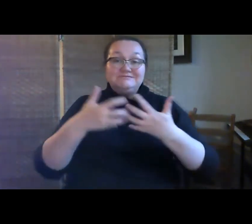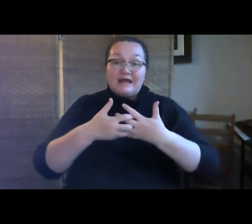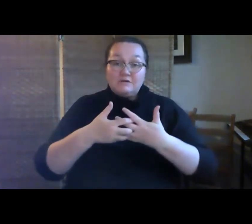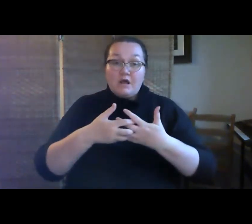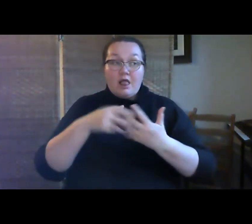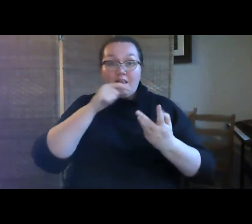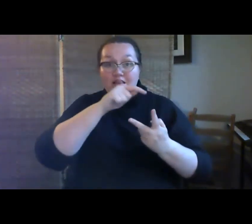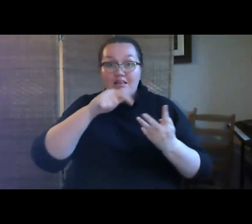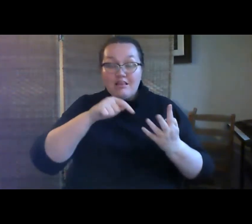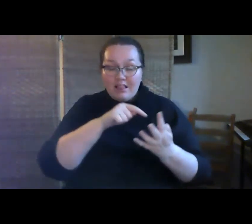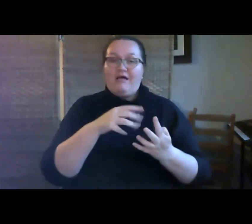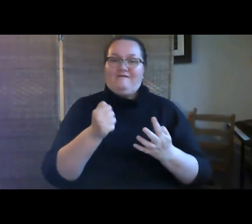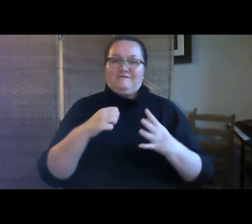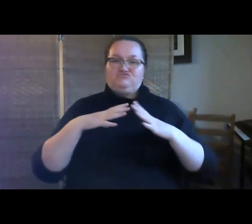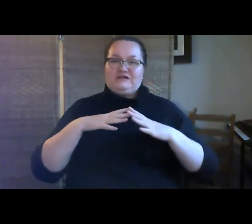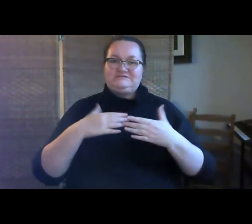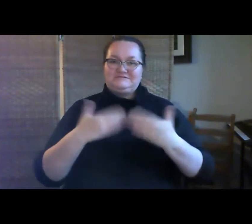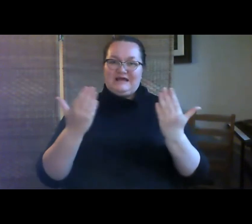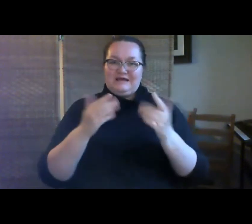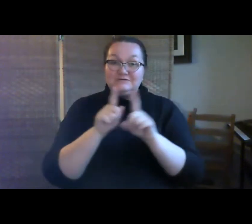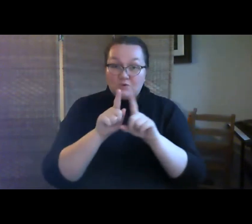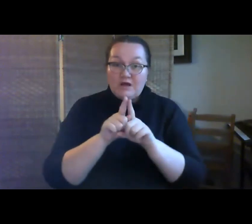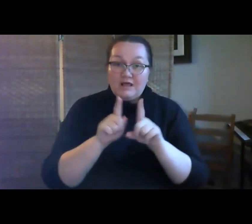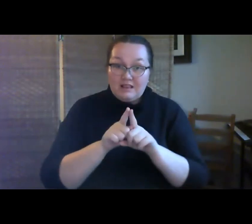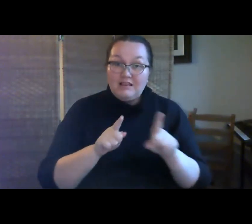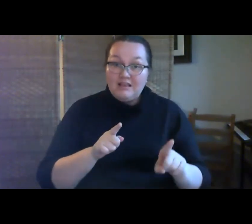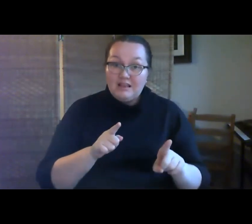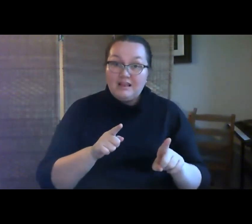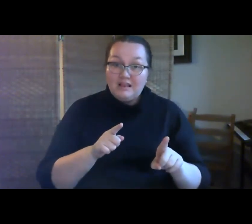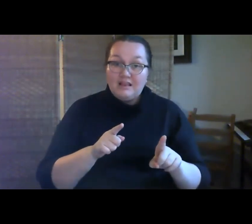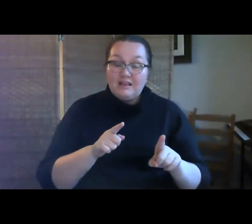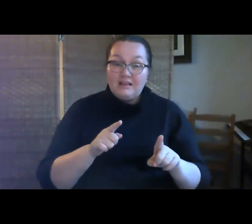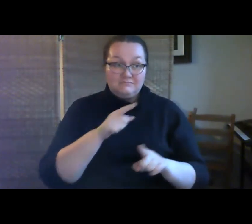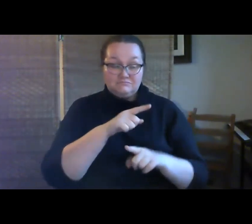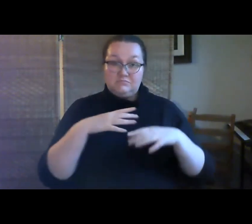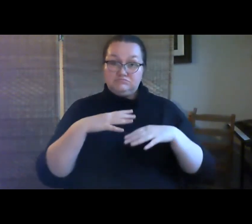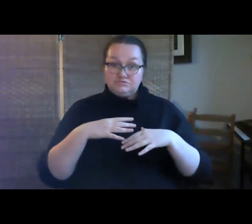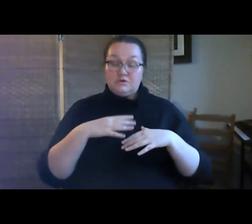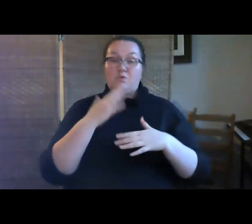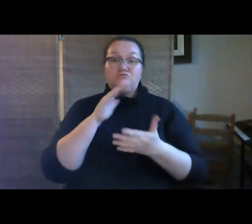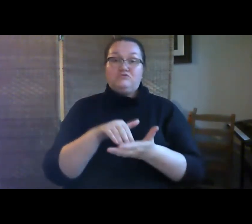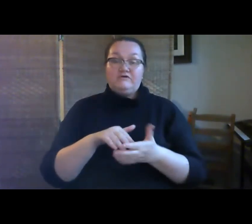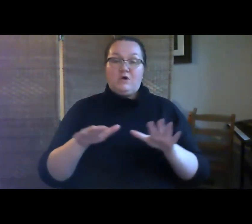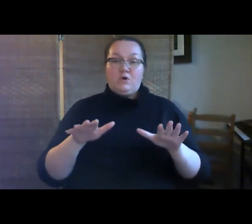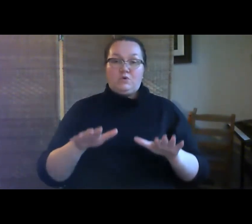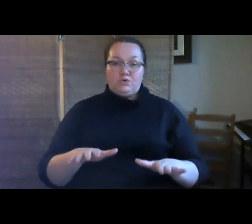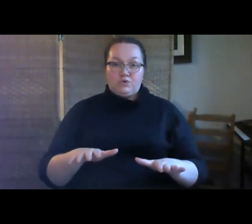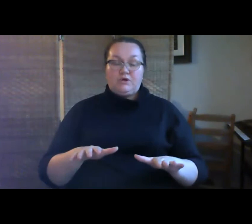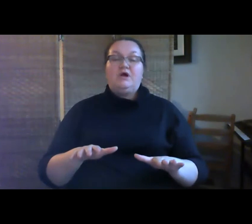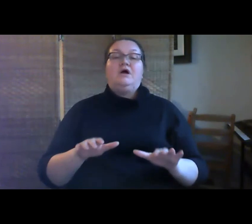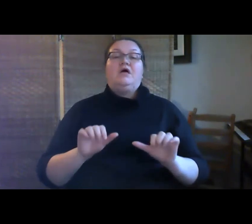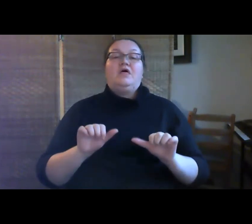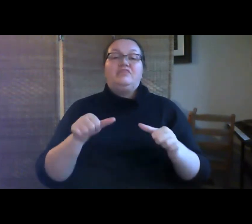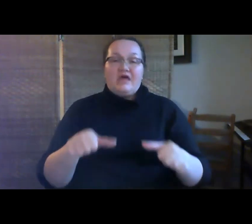arrival, before they start work, because often they start work in the theatre at least a day before